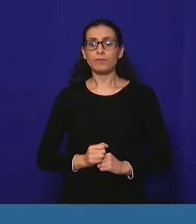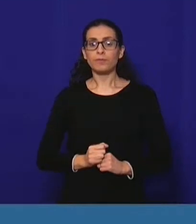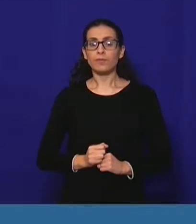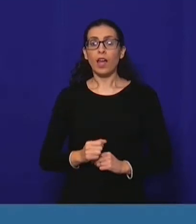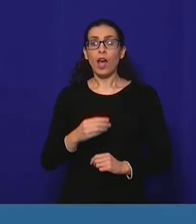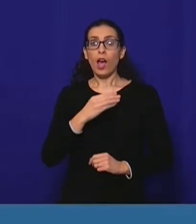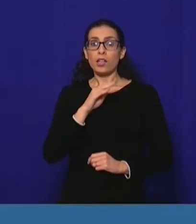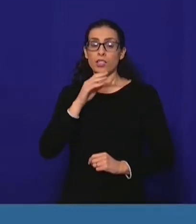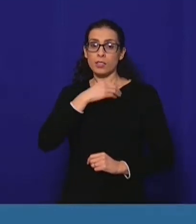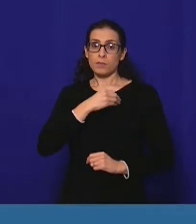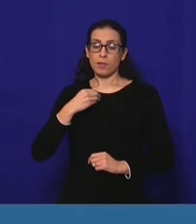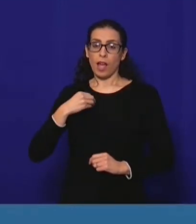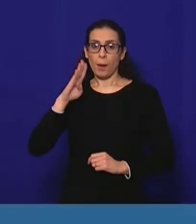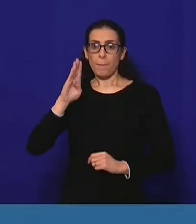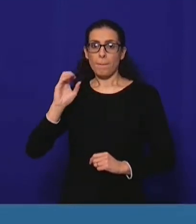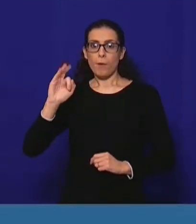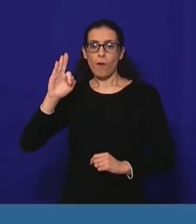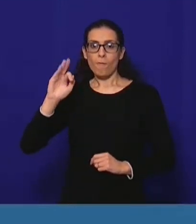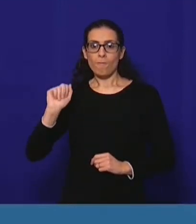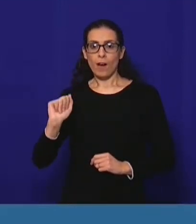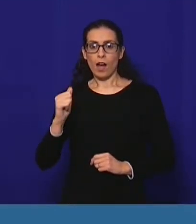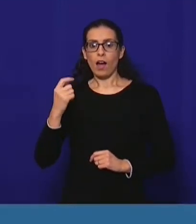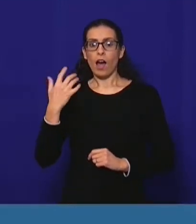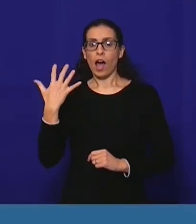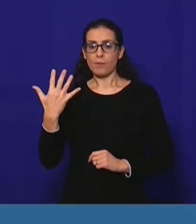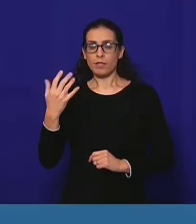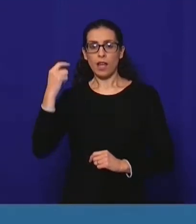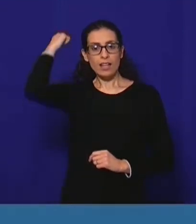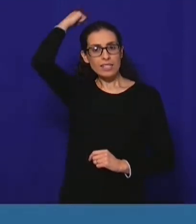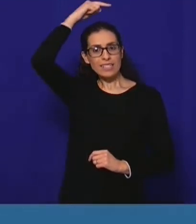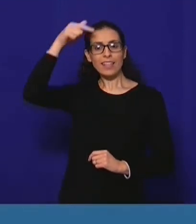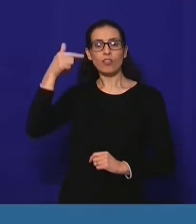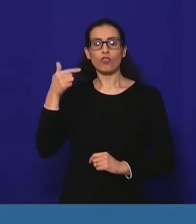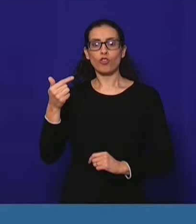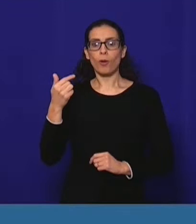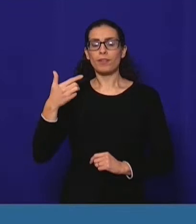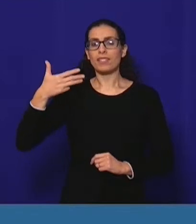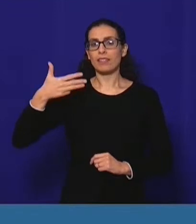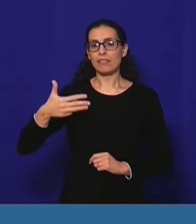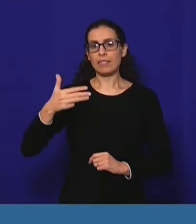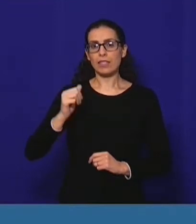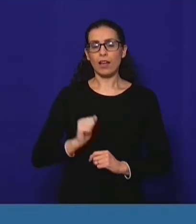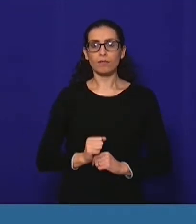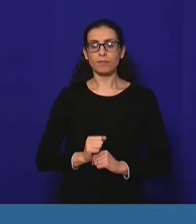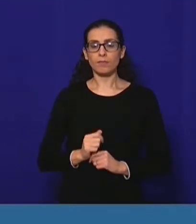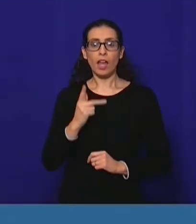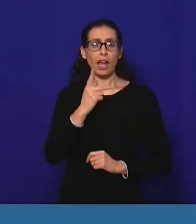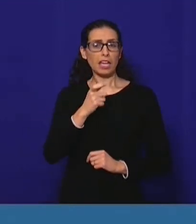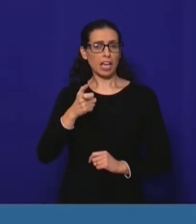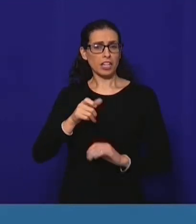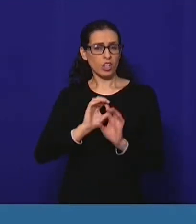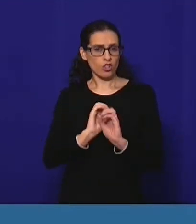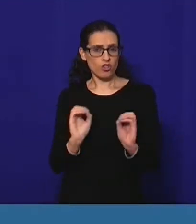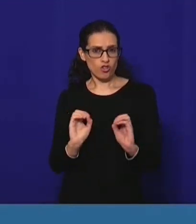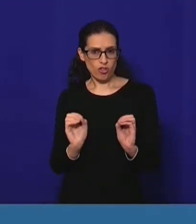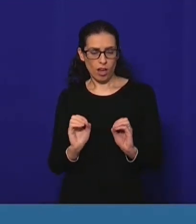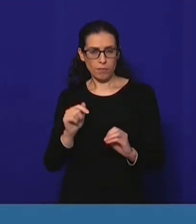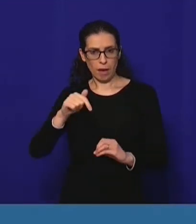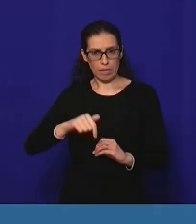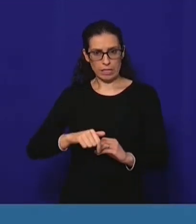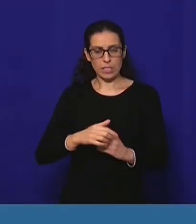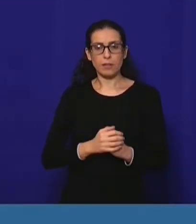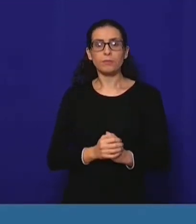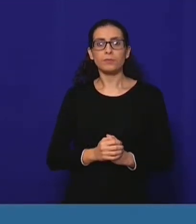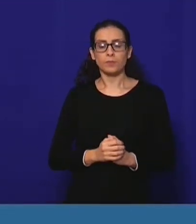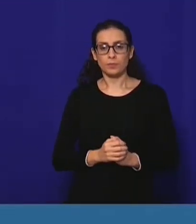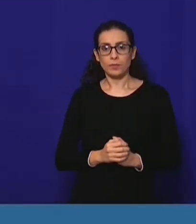hemm 5 persuni, St. Thomas 9 persuni, Canning Grek bħalissa ma hemm l-ebda każijiet attivi allura